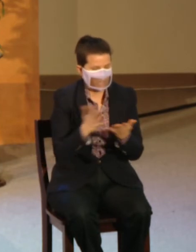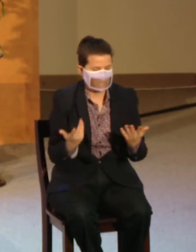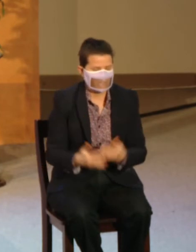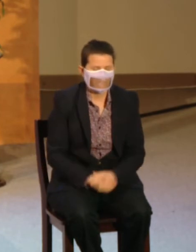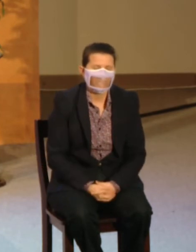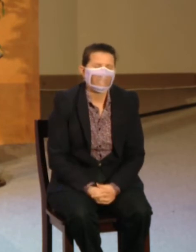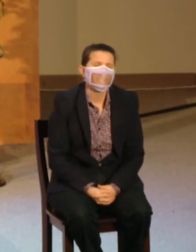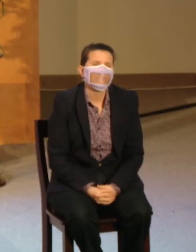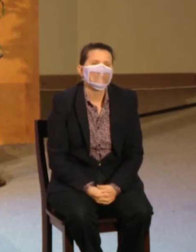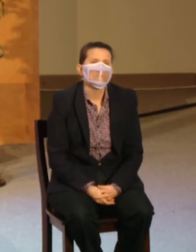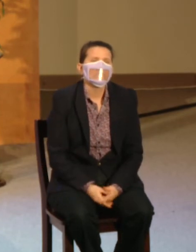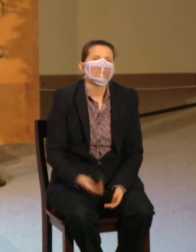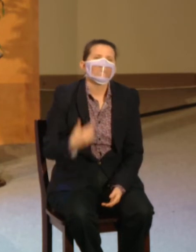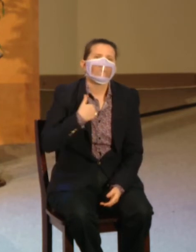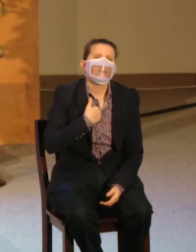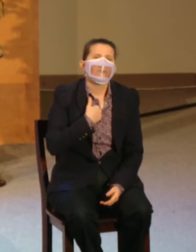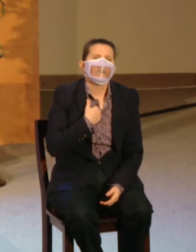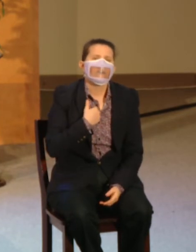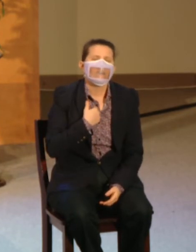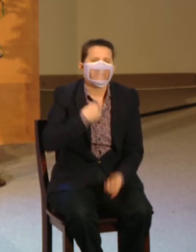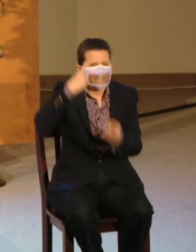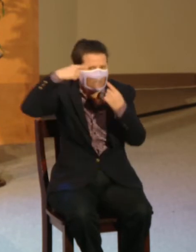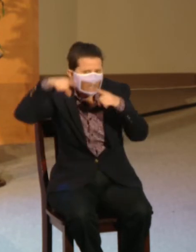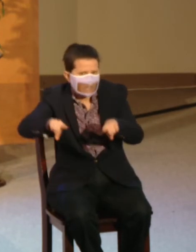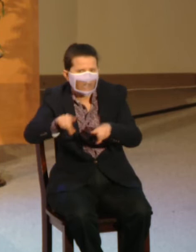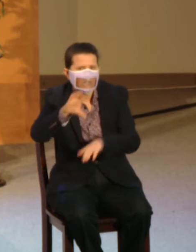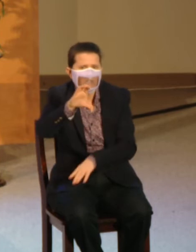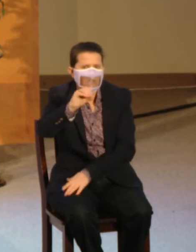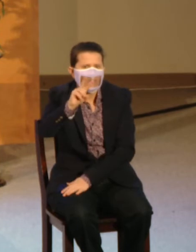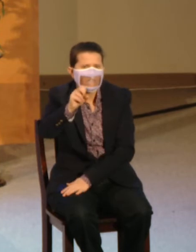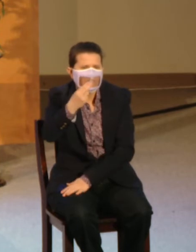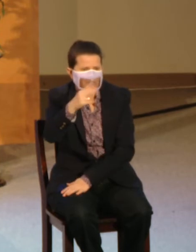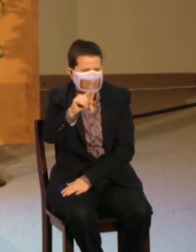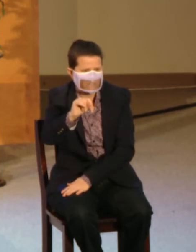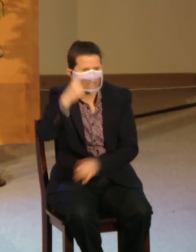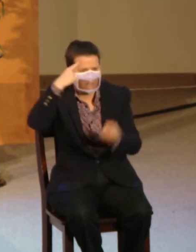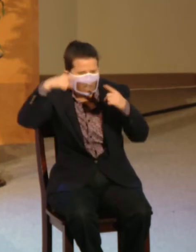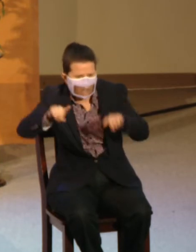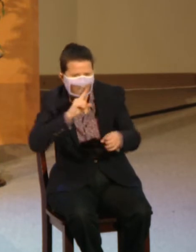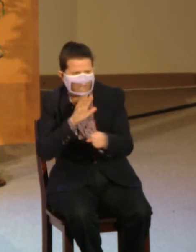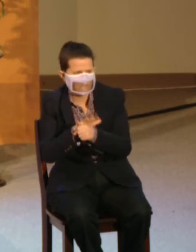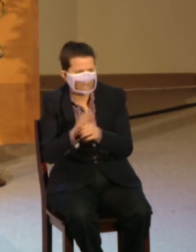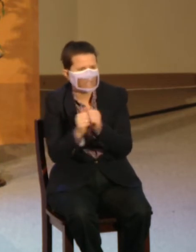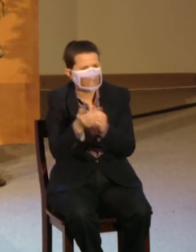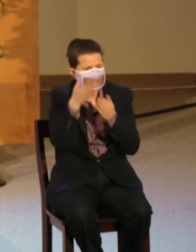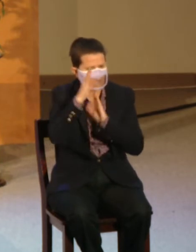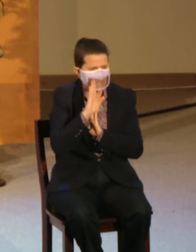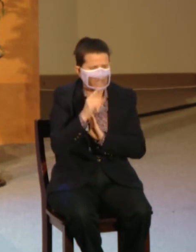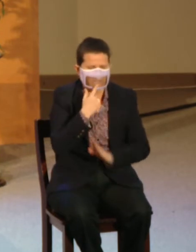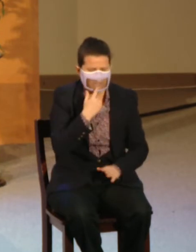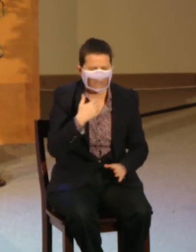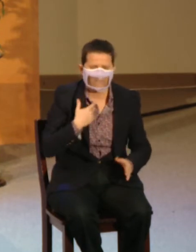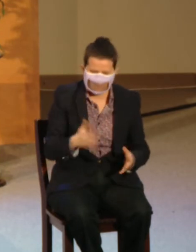You see, I made a covenant with God. Did you know you can do that? You can make a covenant that says, "God, I'm going to do this. I'm